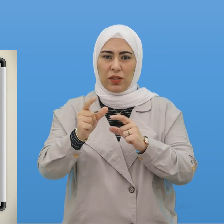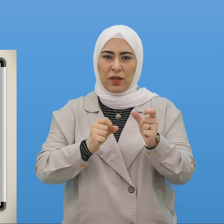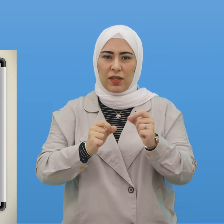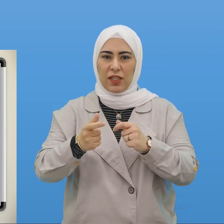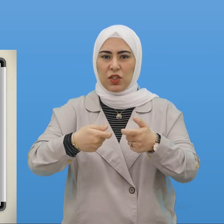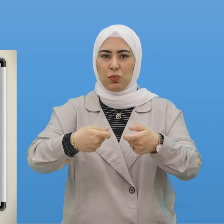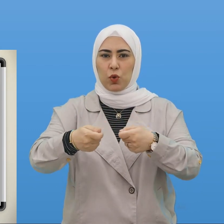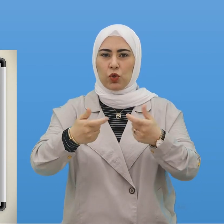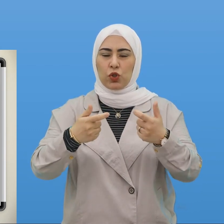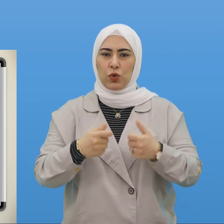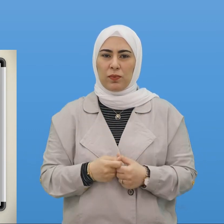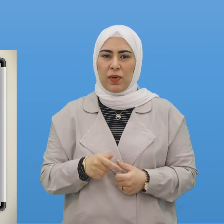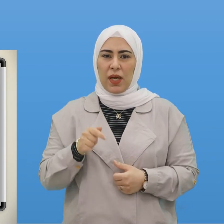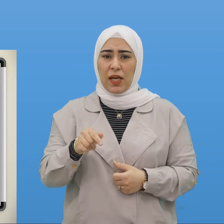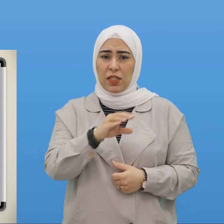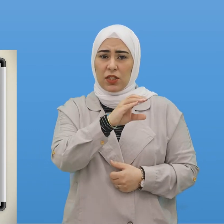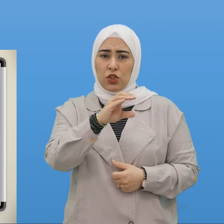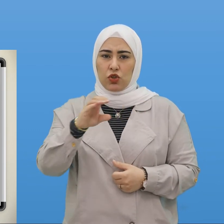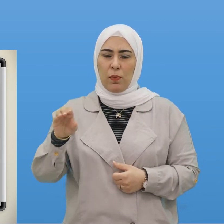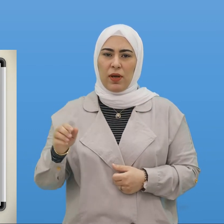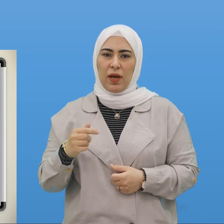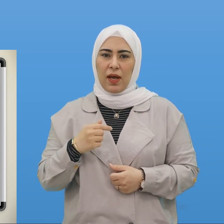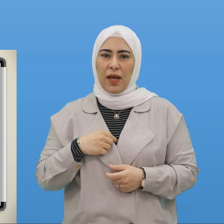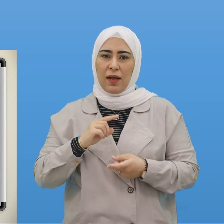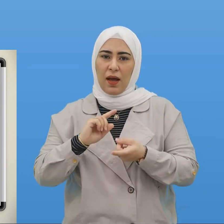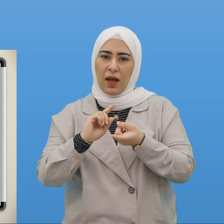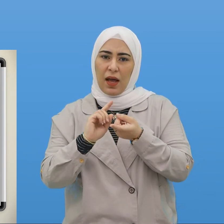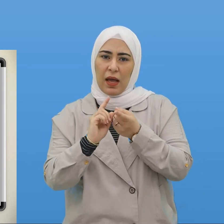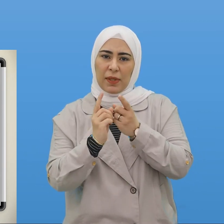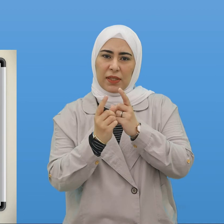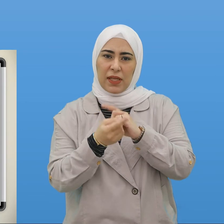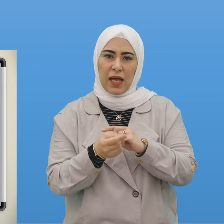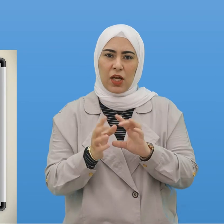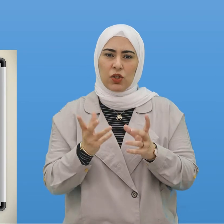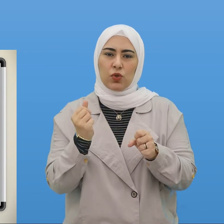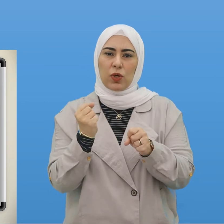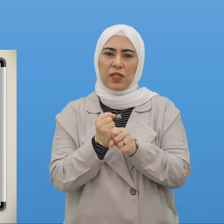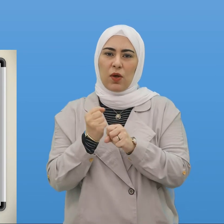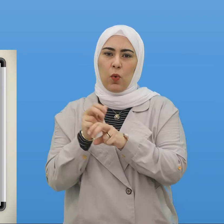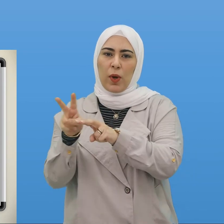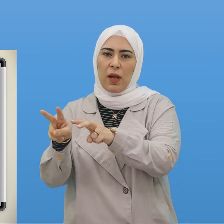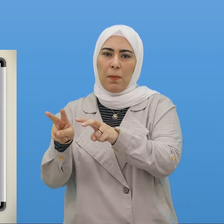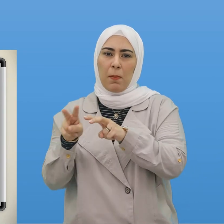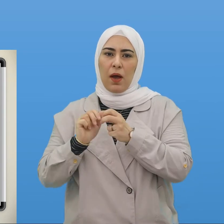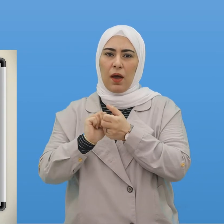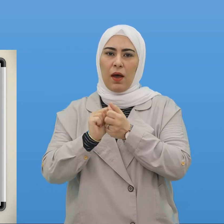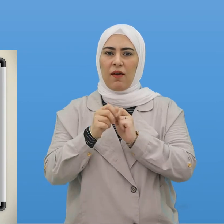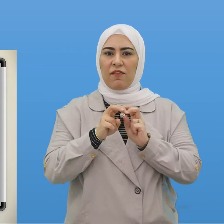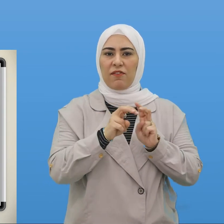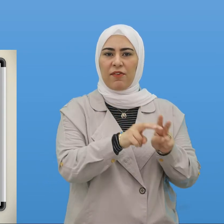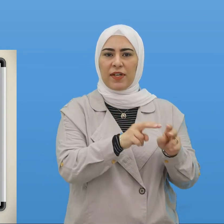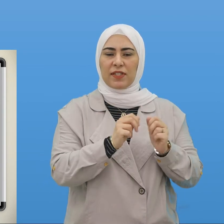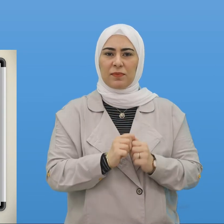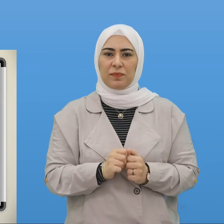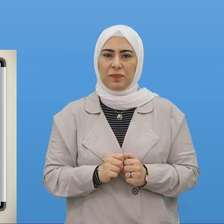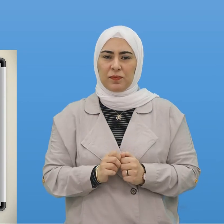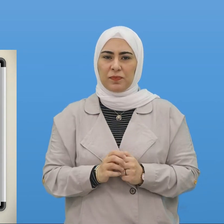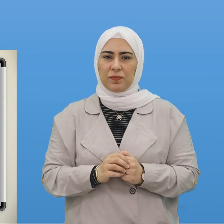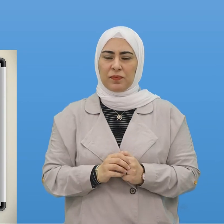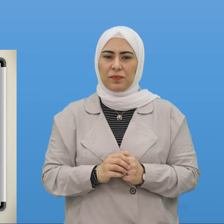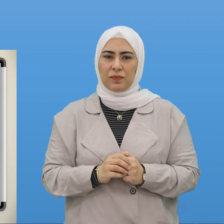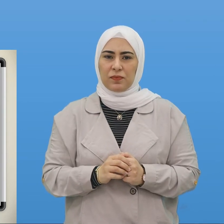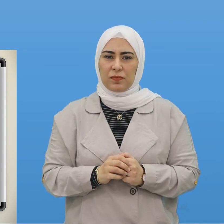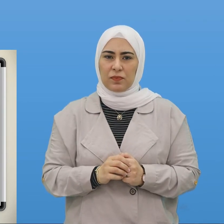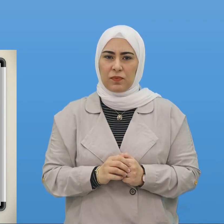an answer. So that's 1. The increase in the number of ordinary people who use internet. So instead of saying